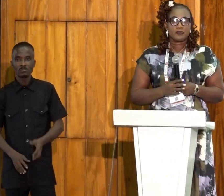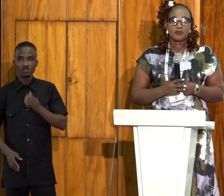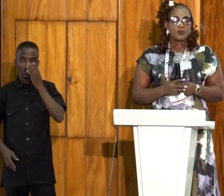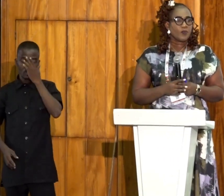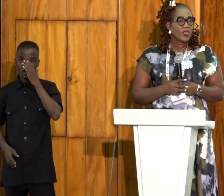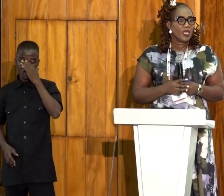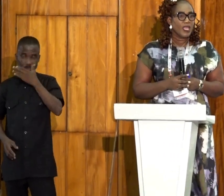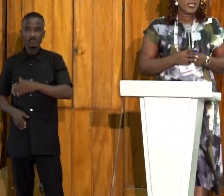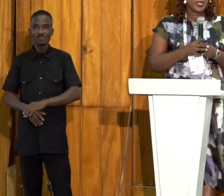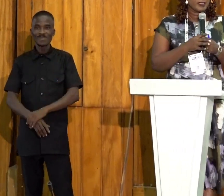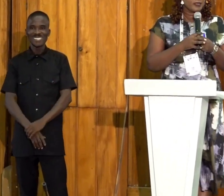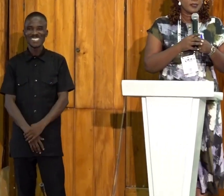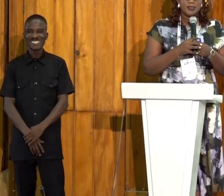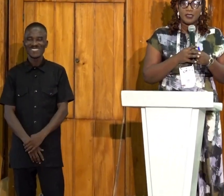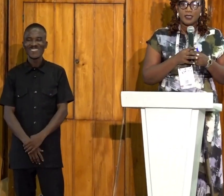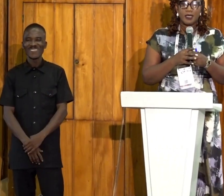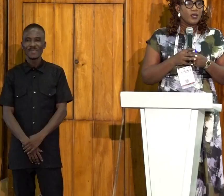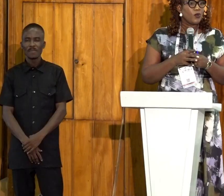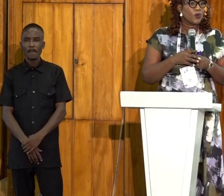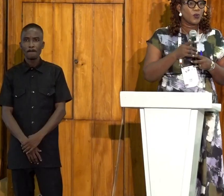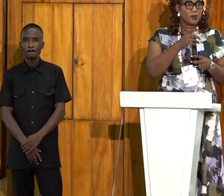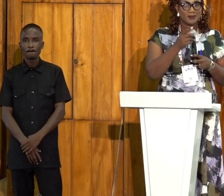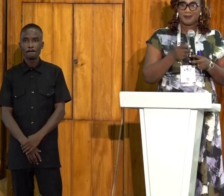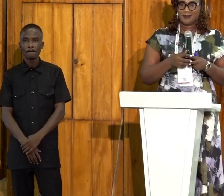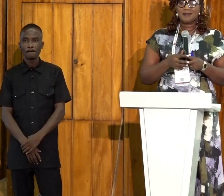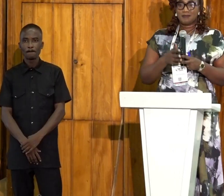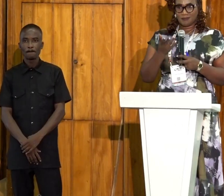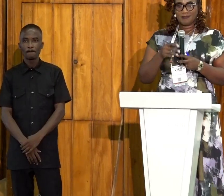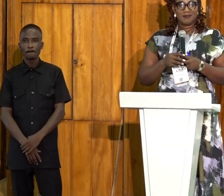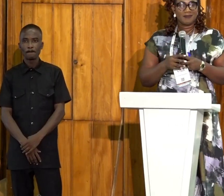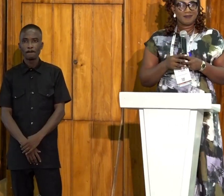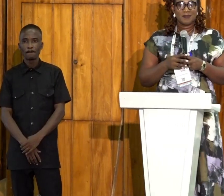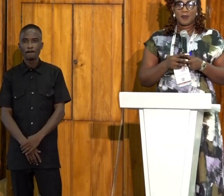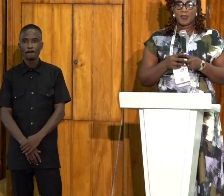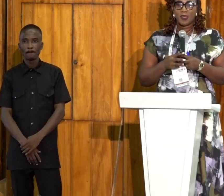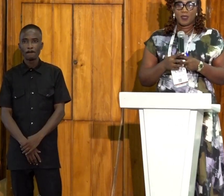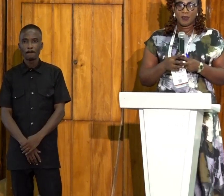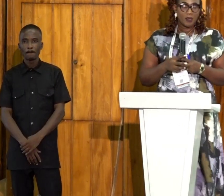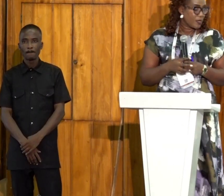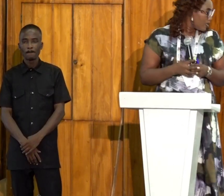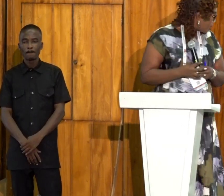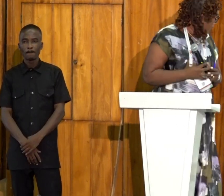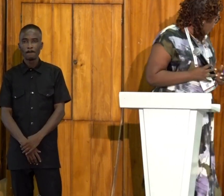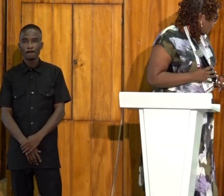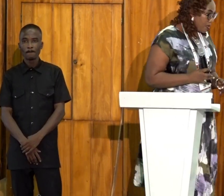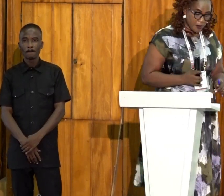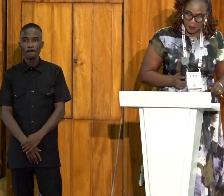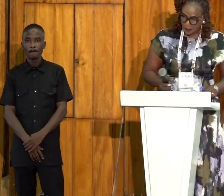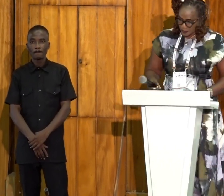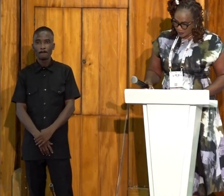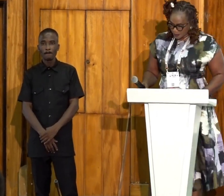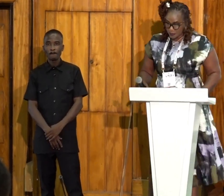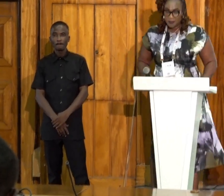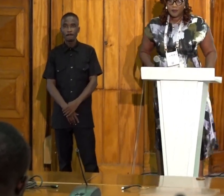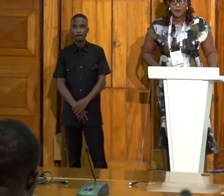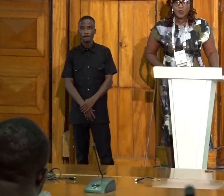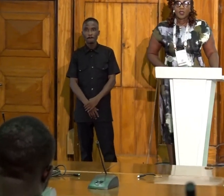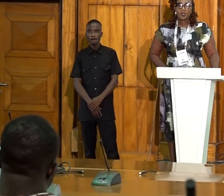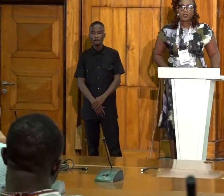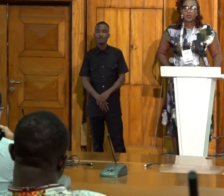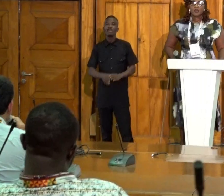Am I the first? Yes. Okay. Shafiq Isaji from UNICEF. Thank you so much, Dr. Friday, for that